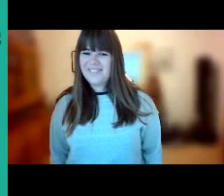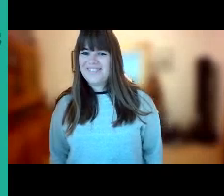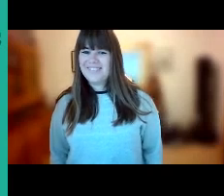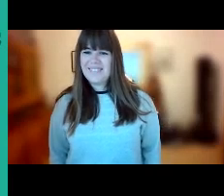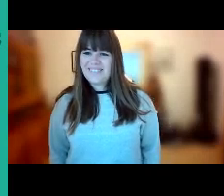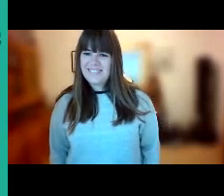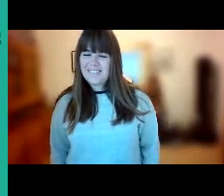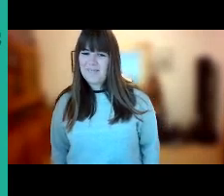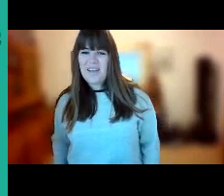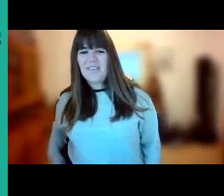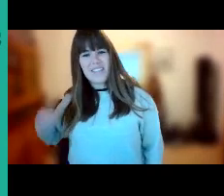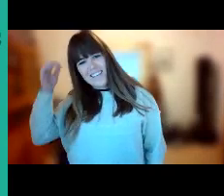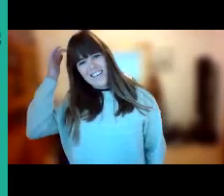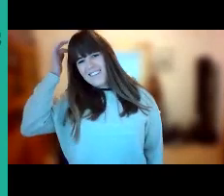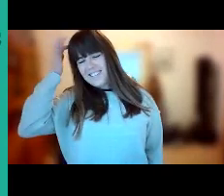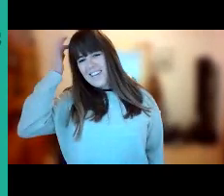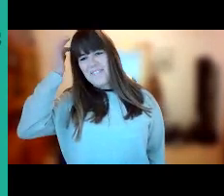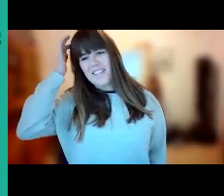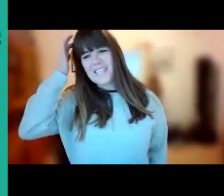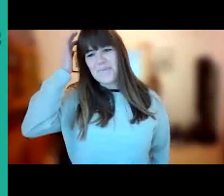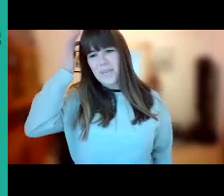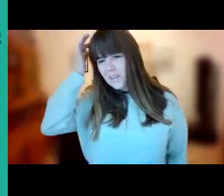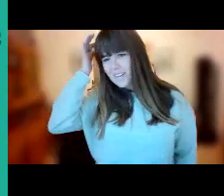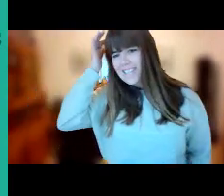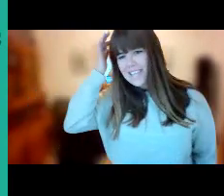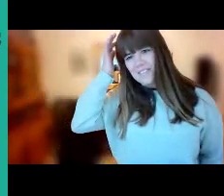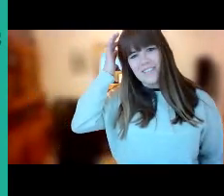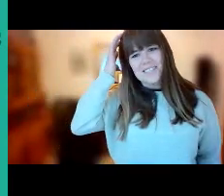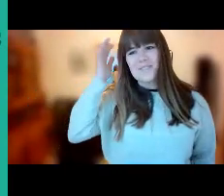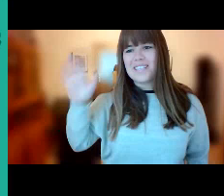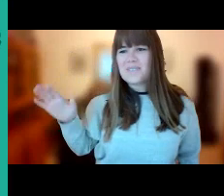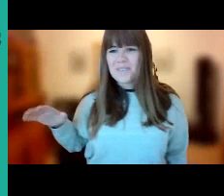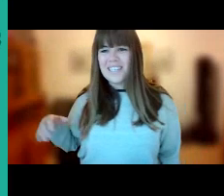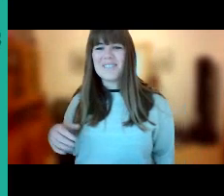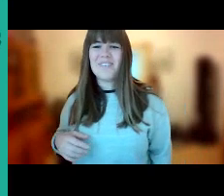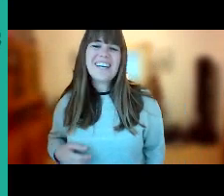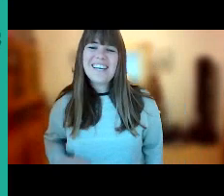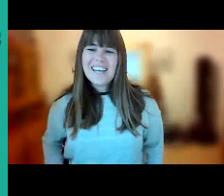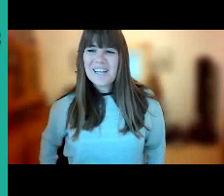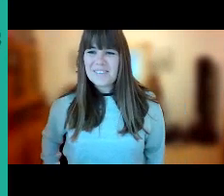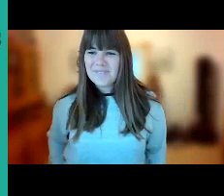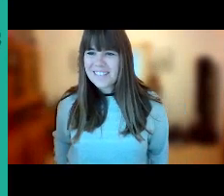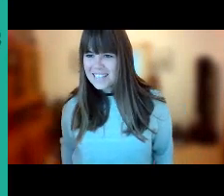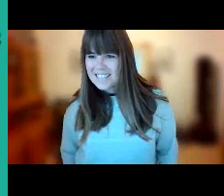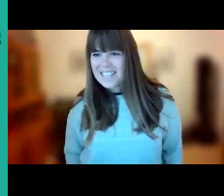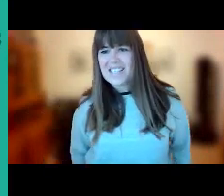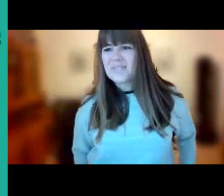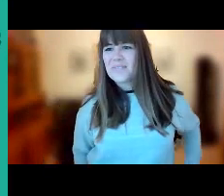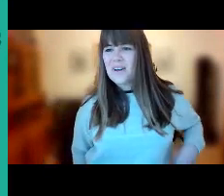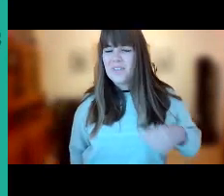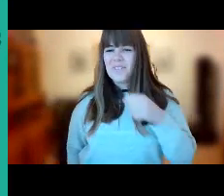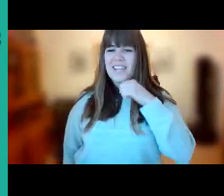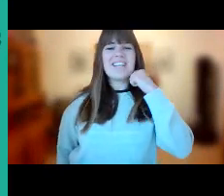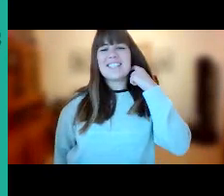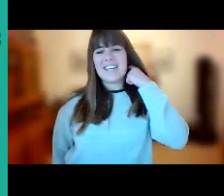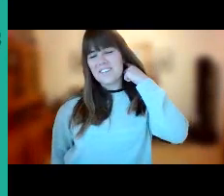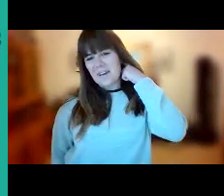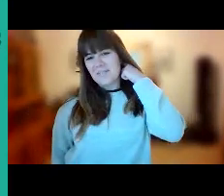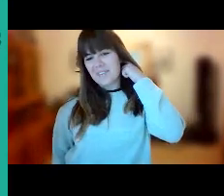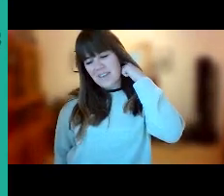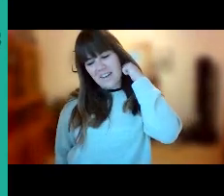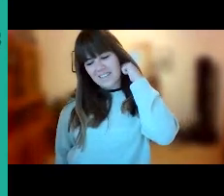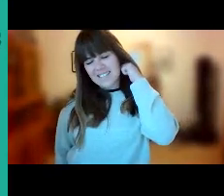of luck. Thank you. Perfect, thank you. So yeah, nice to meet you. I can't see anyone, so it feels a little bit weird, but I can see that there's quite a few of you there.